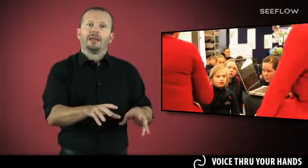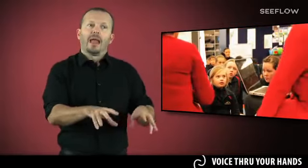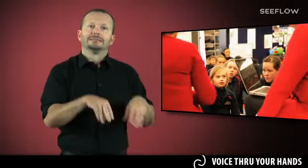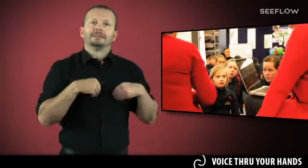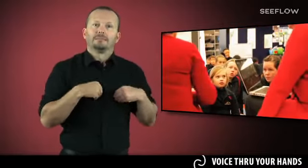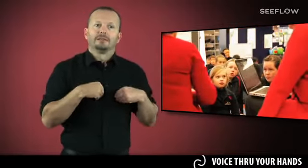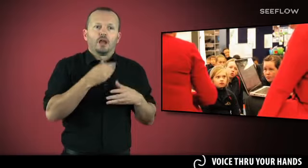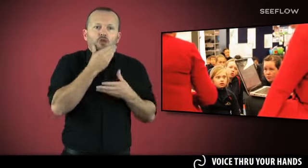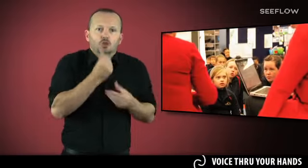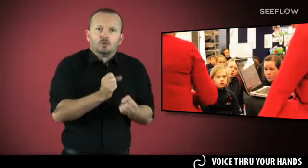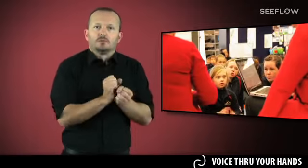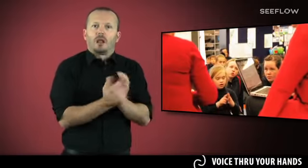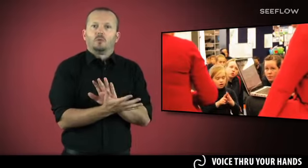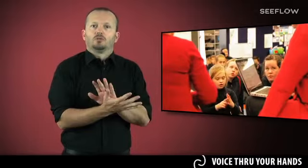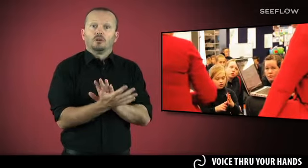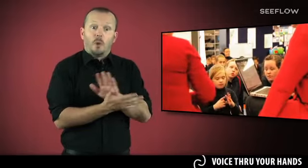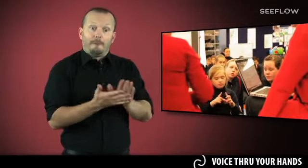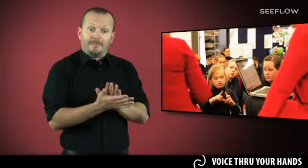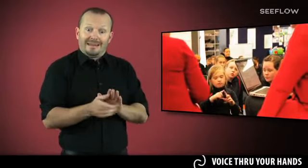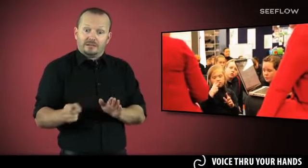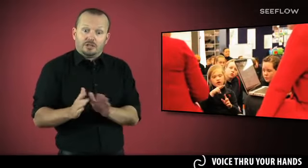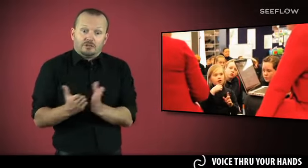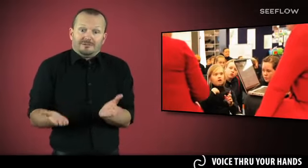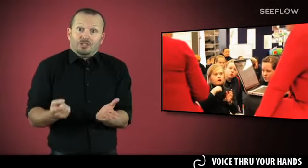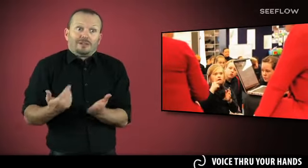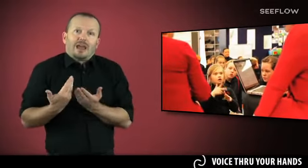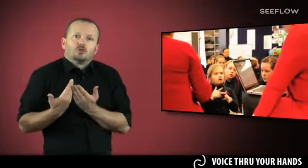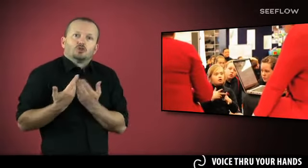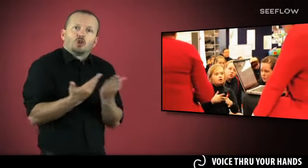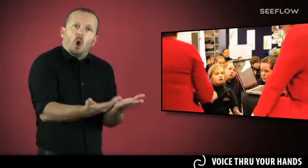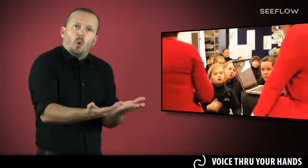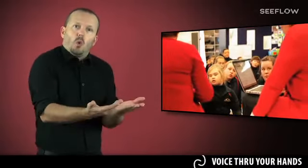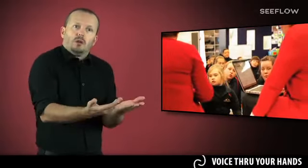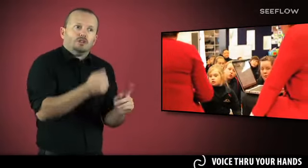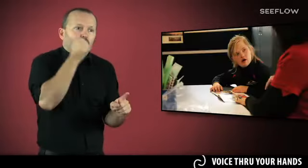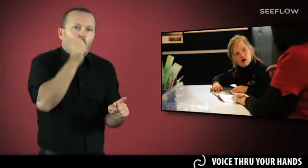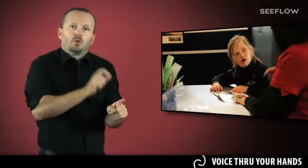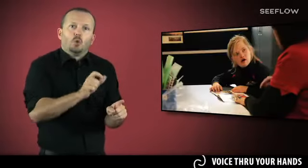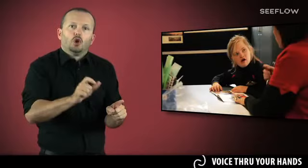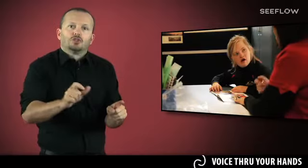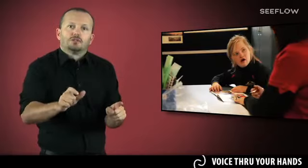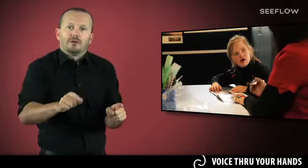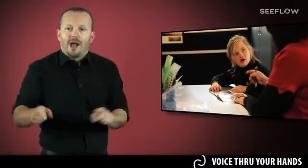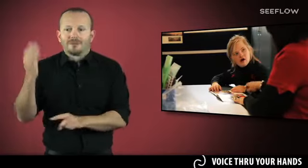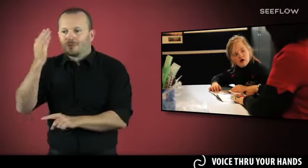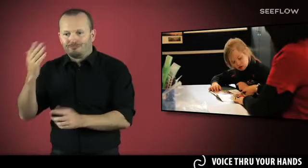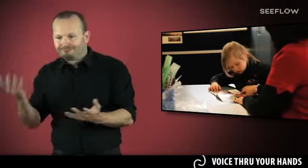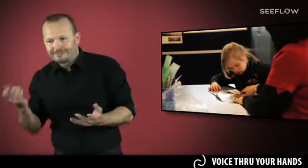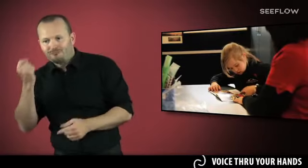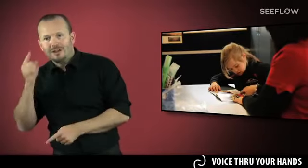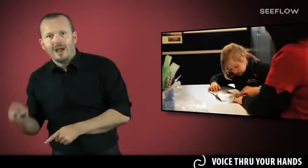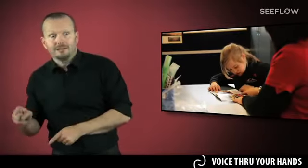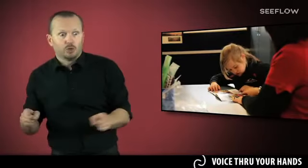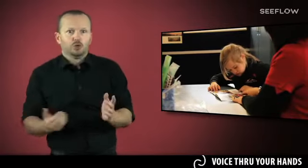meant that when Taryn sat down to her book, she couldn't say the words, but she could tell them that she knew the words by signing them.